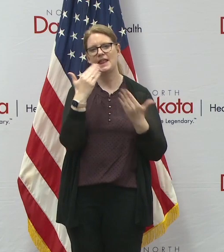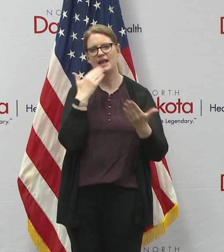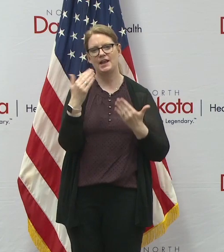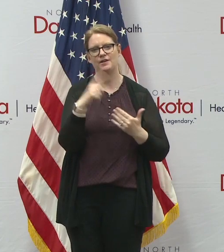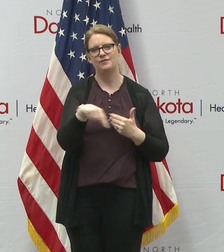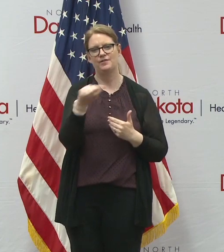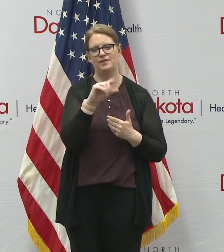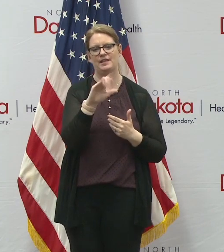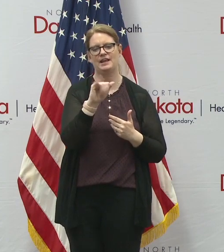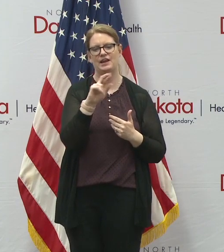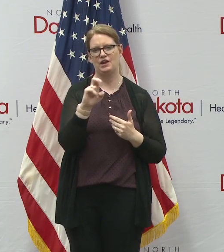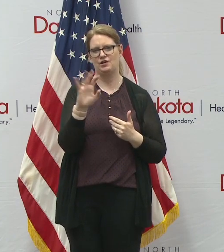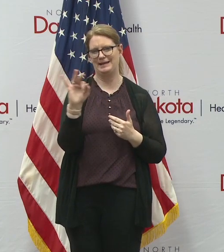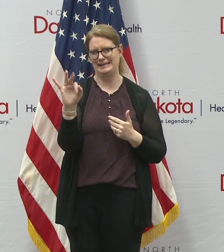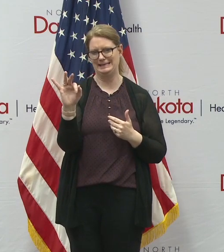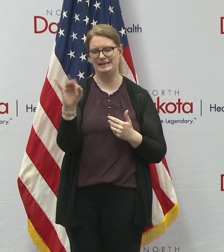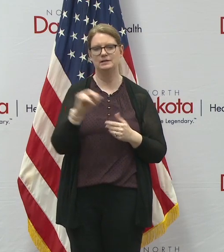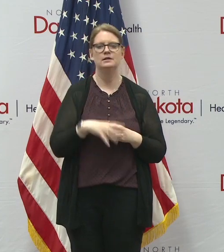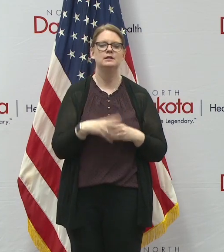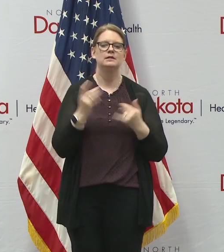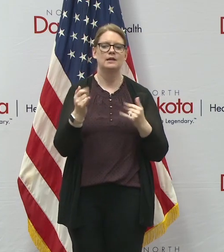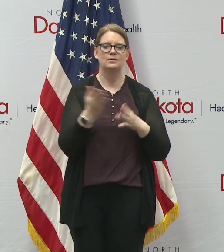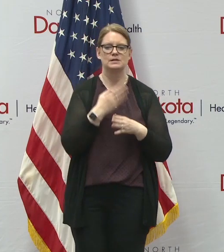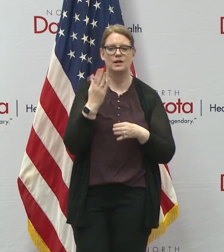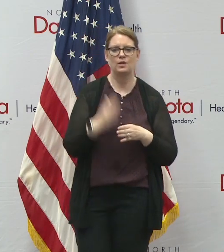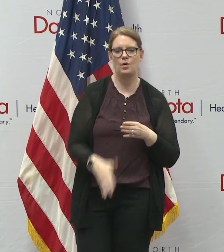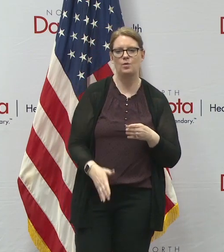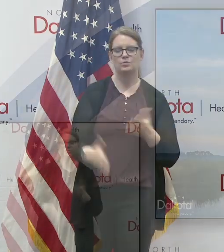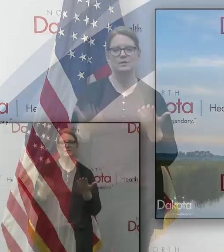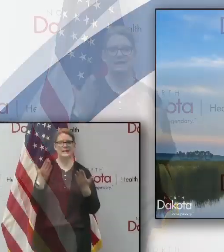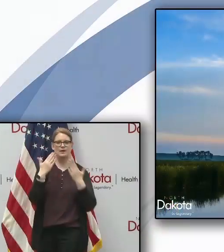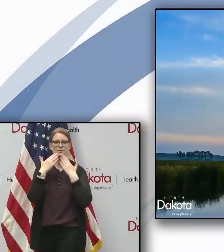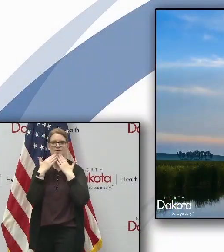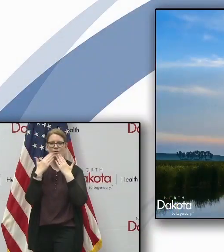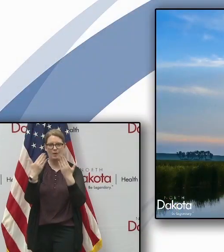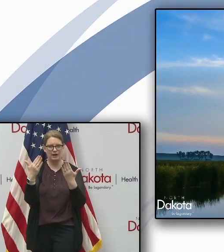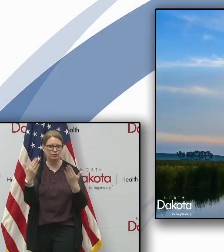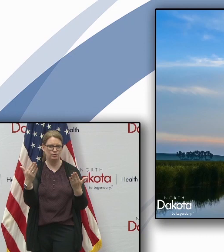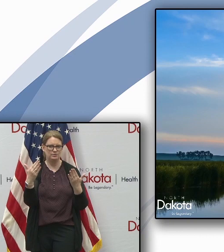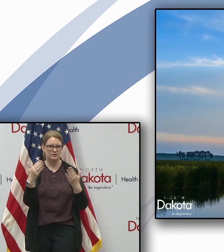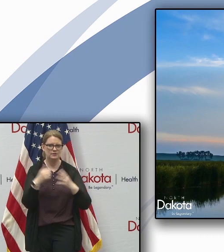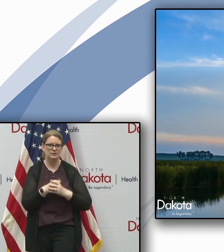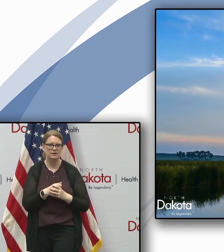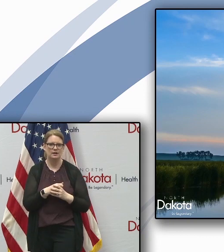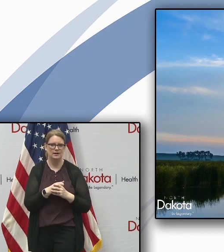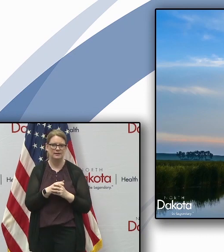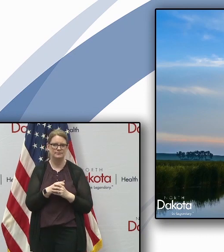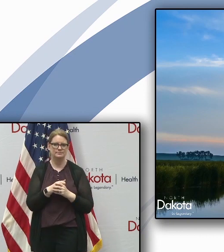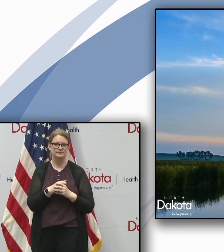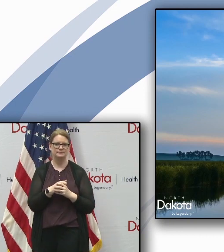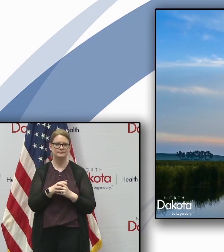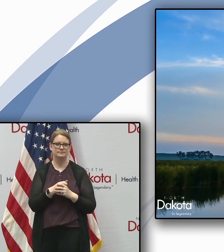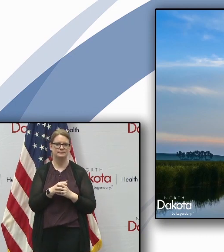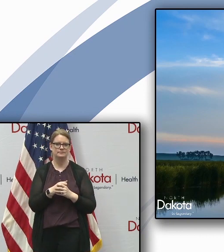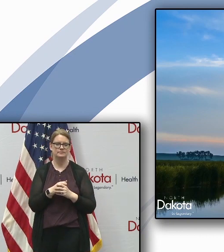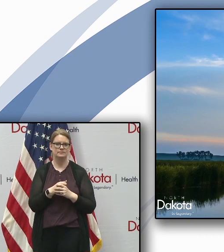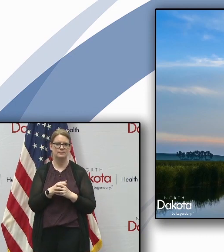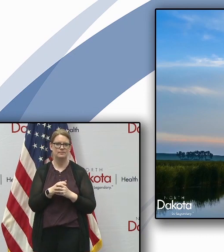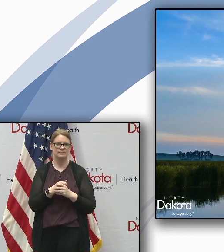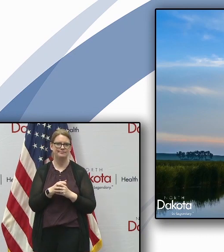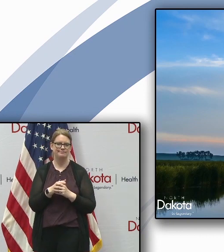CARE 19. So as we close with gratitude, as we do, I just want to again